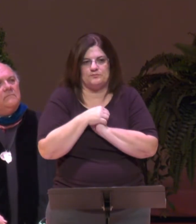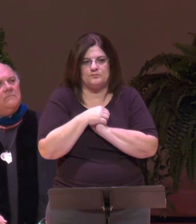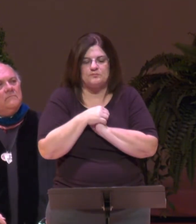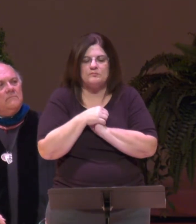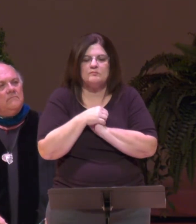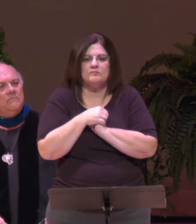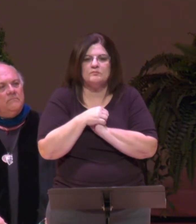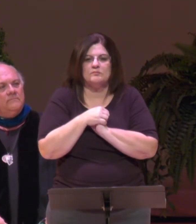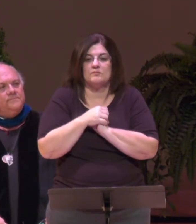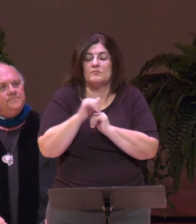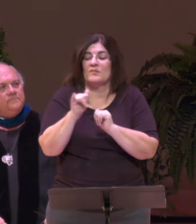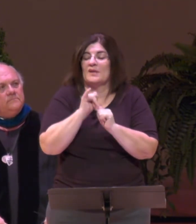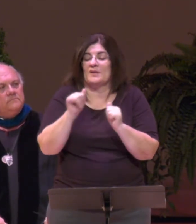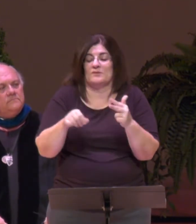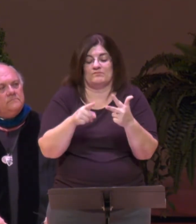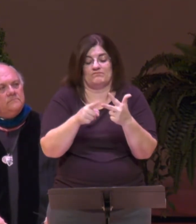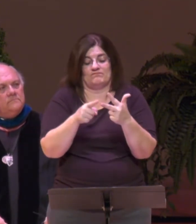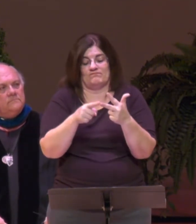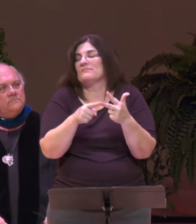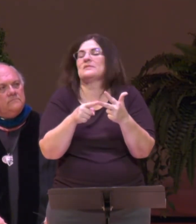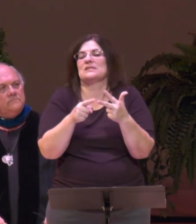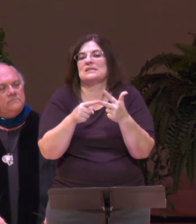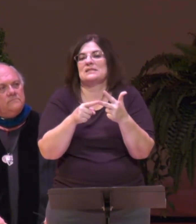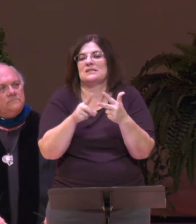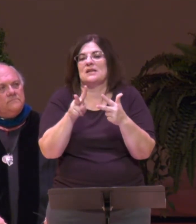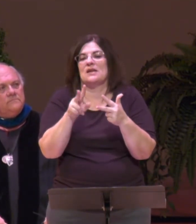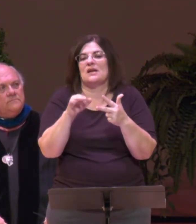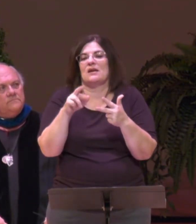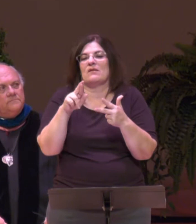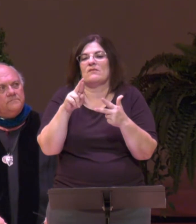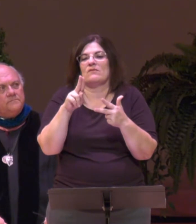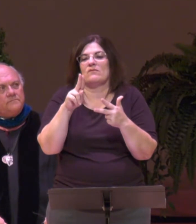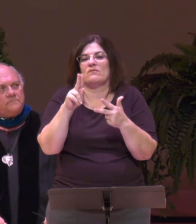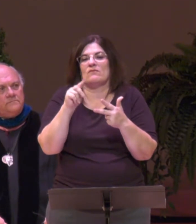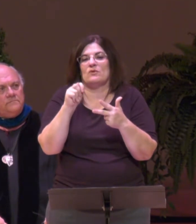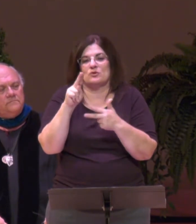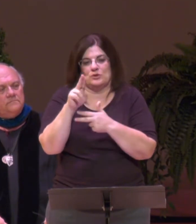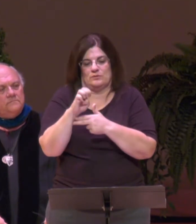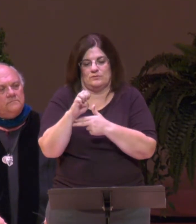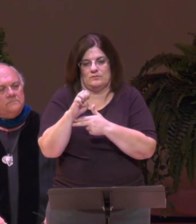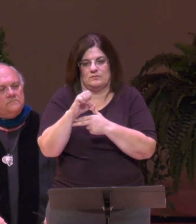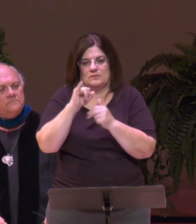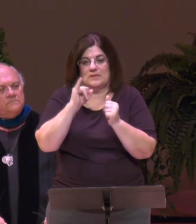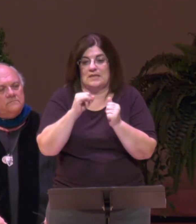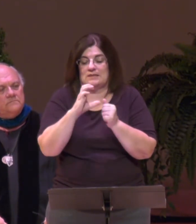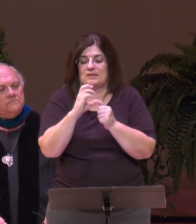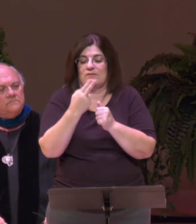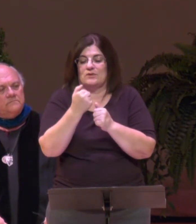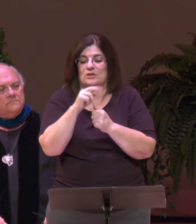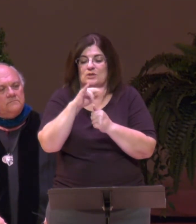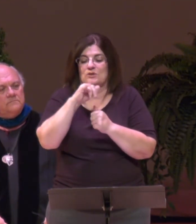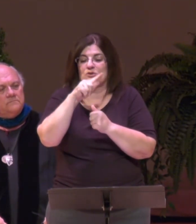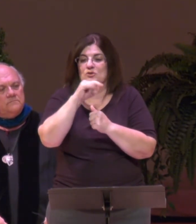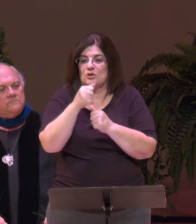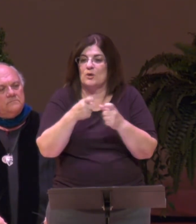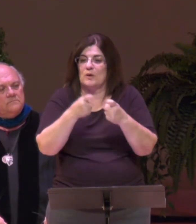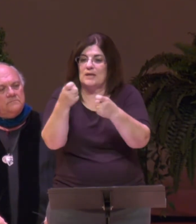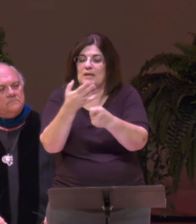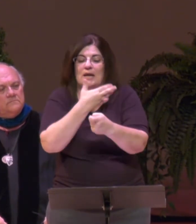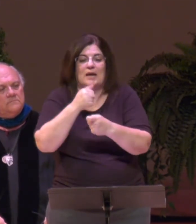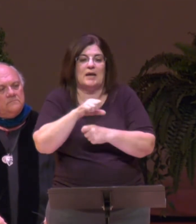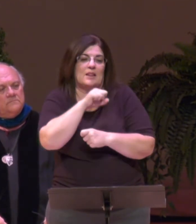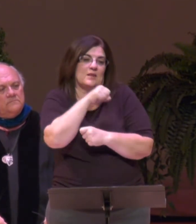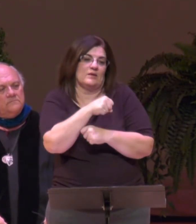And indeed, the third navigational aid is virtue, the virtue of charity, of love. And indeed, the fruit of faith